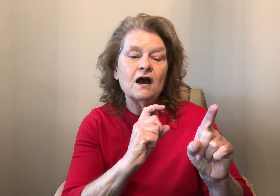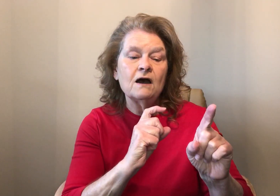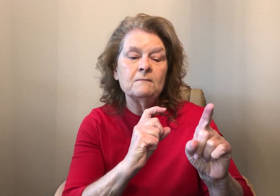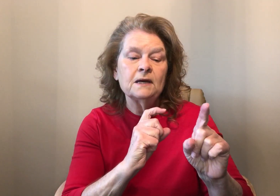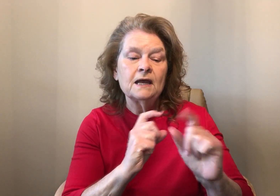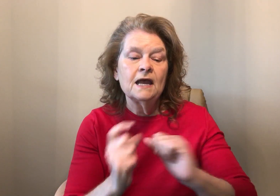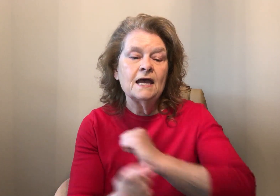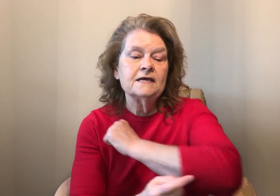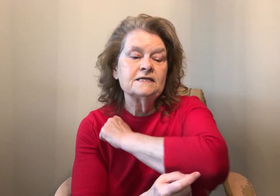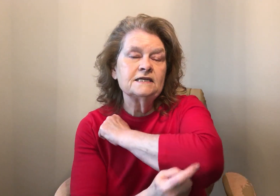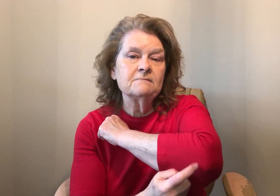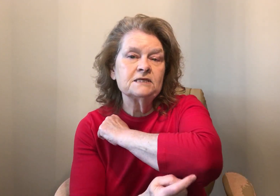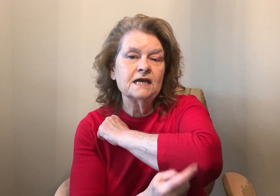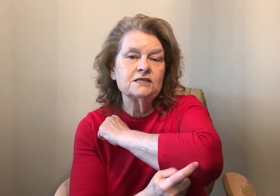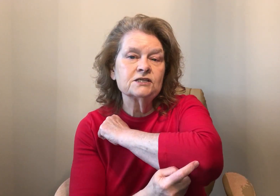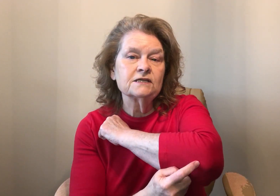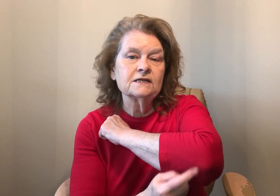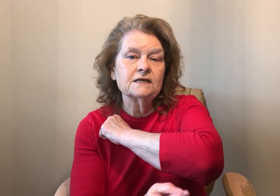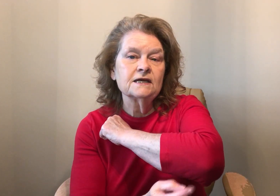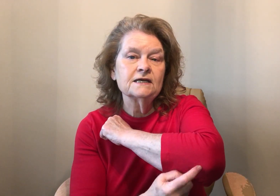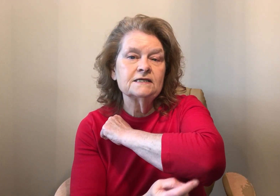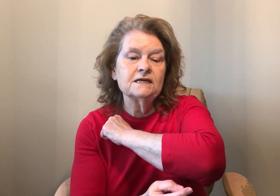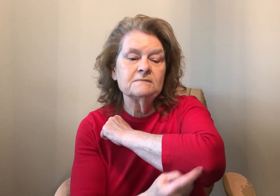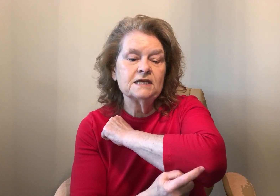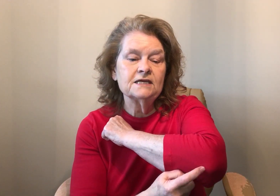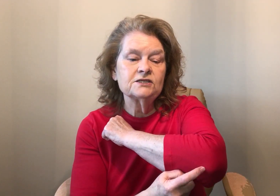from temptation. Temptation.